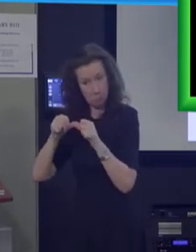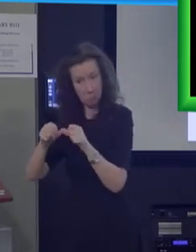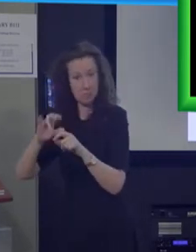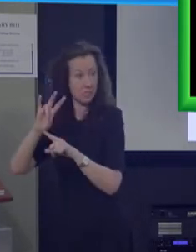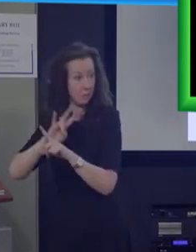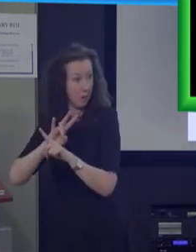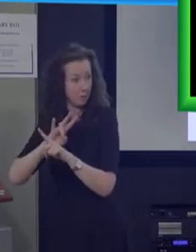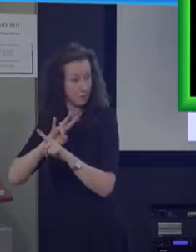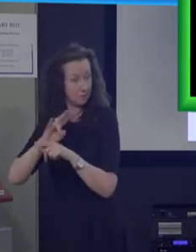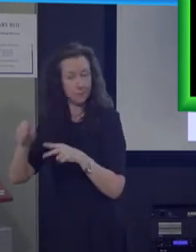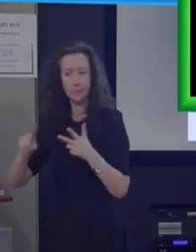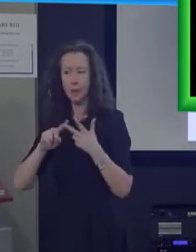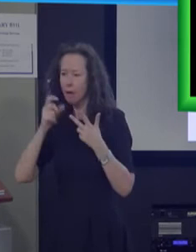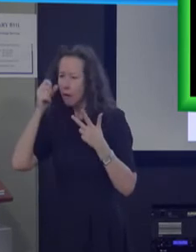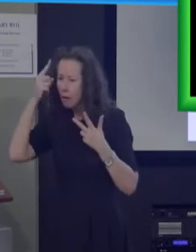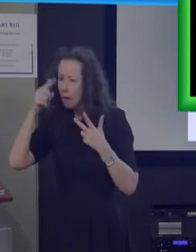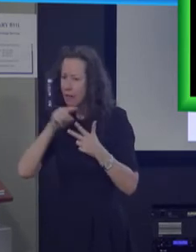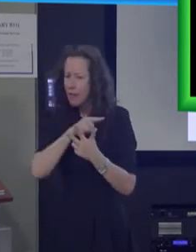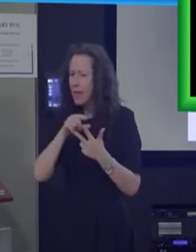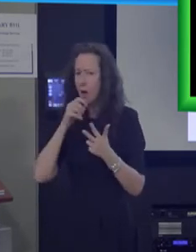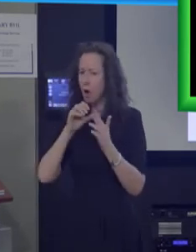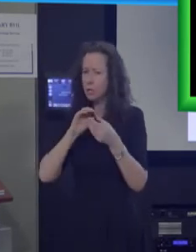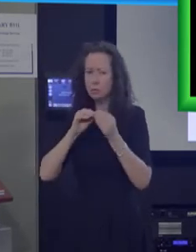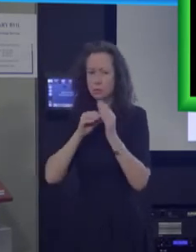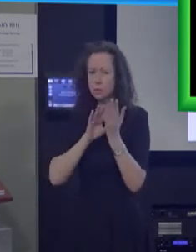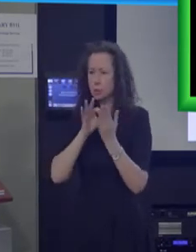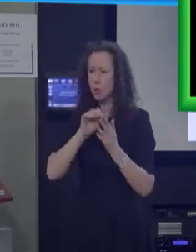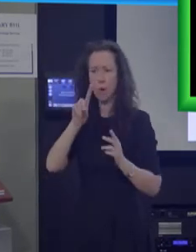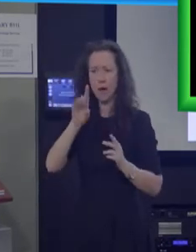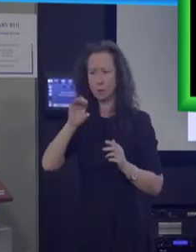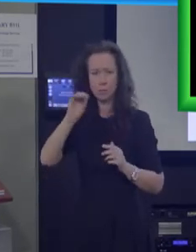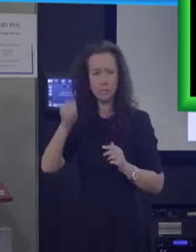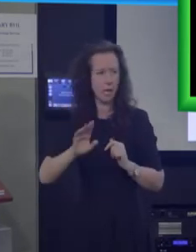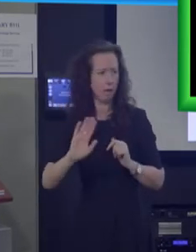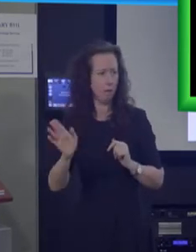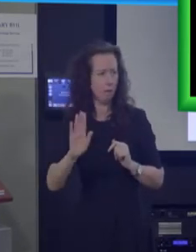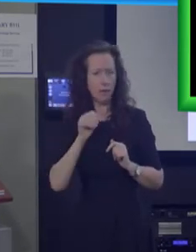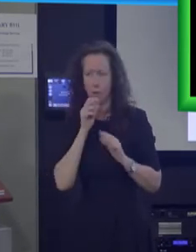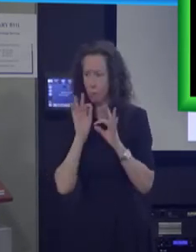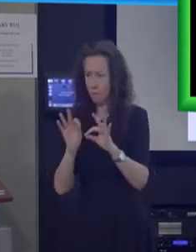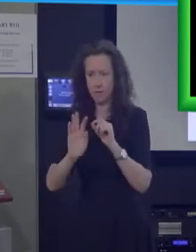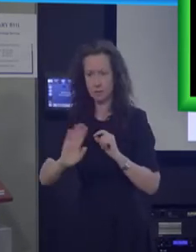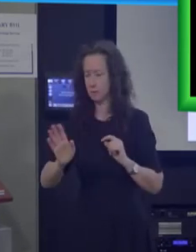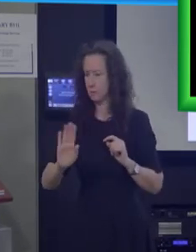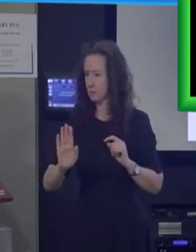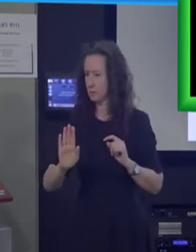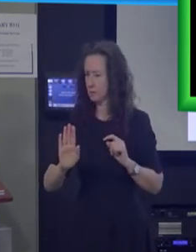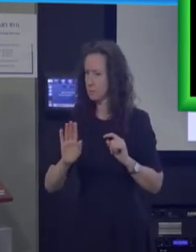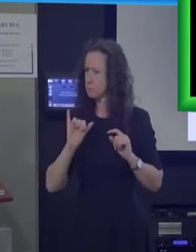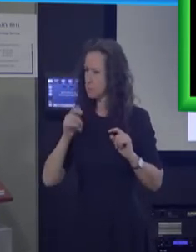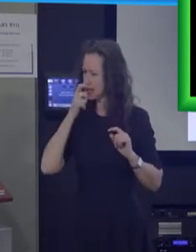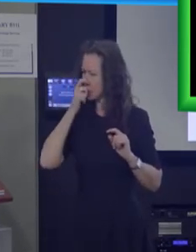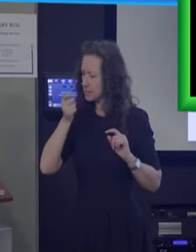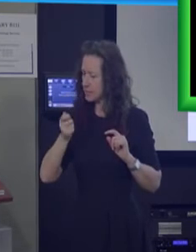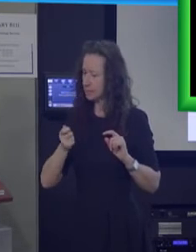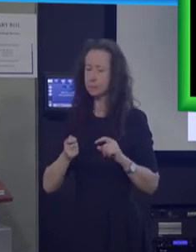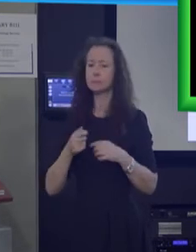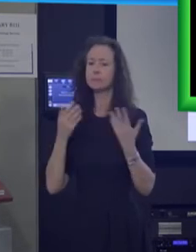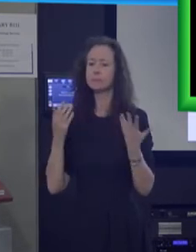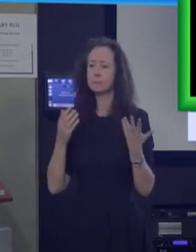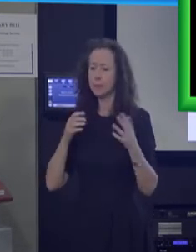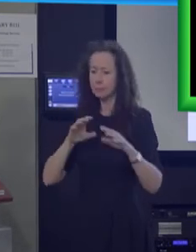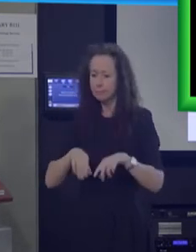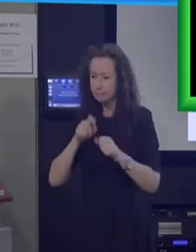from this is actually an interesting issue, and when you're putting research in this